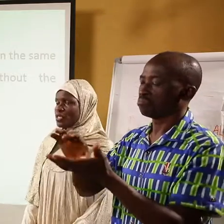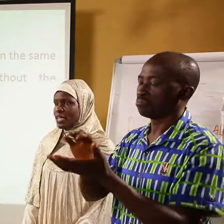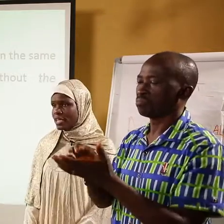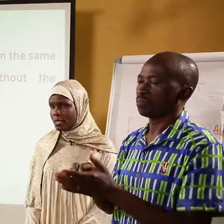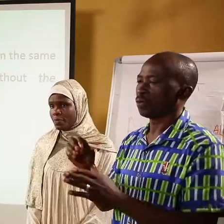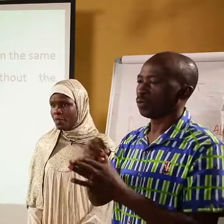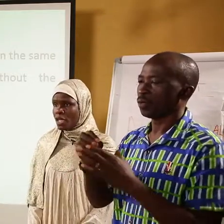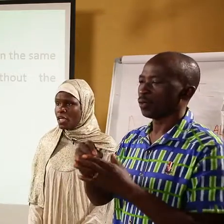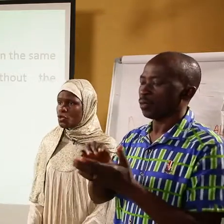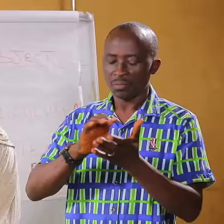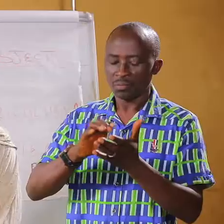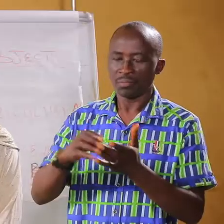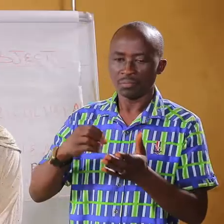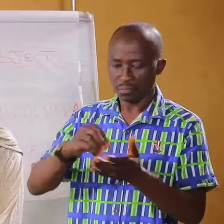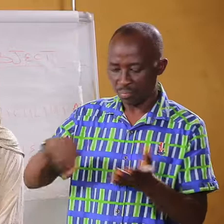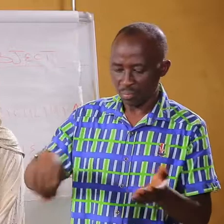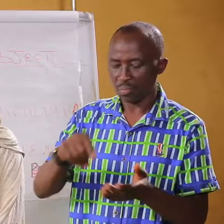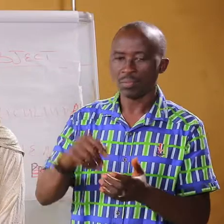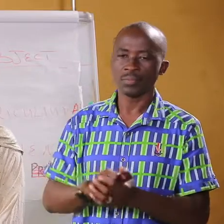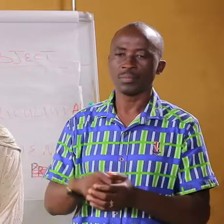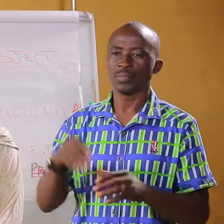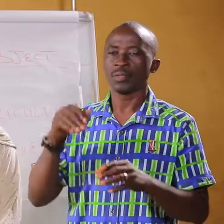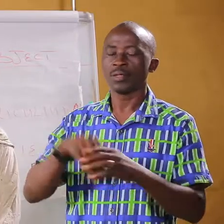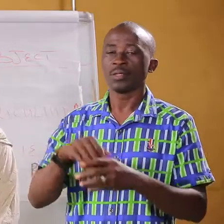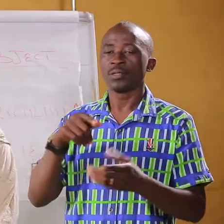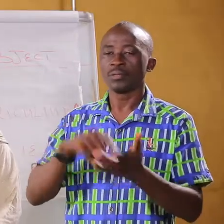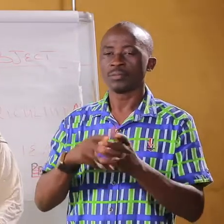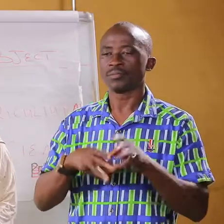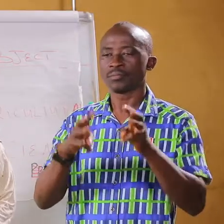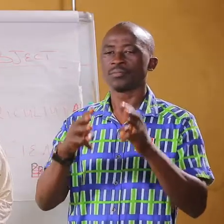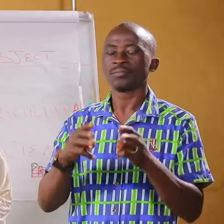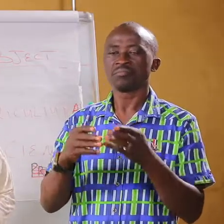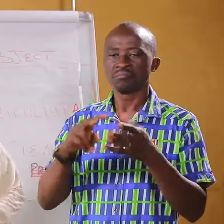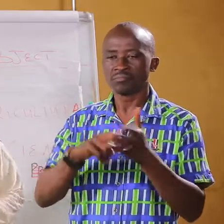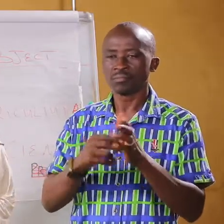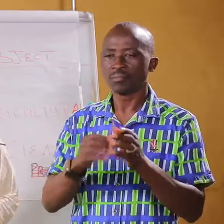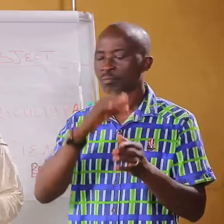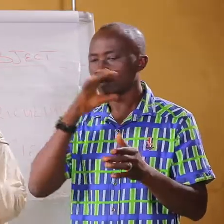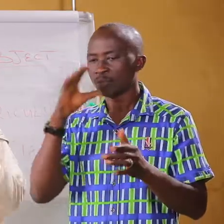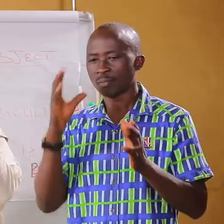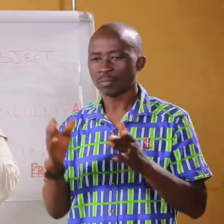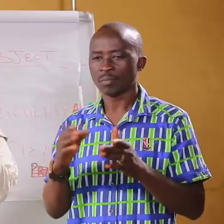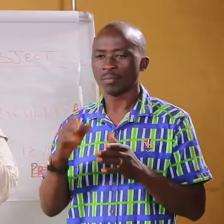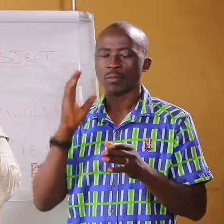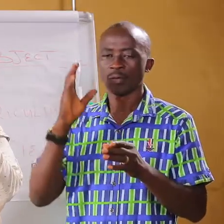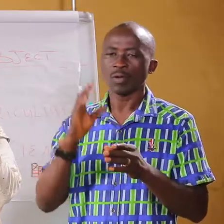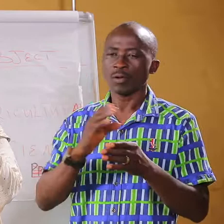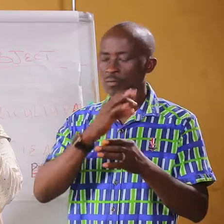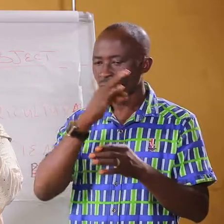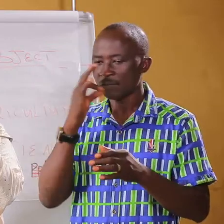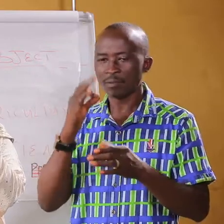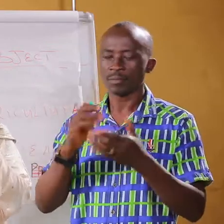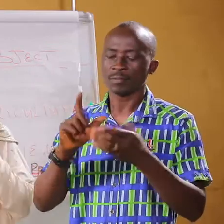or fertilizer. In continuous cropping, it simply means the farmer will be cultivating his